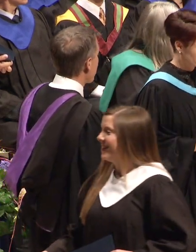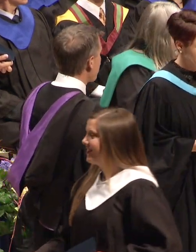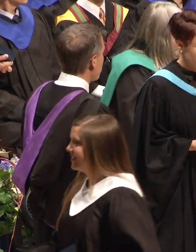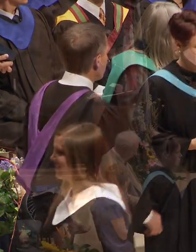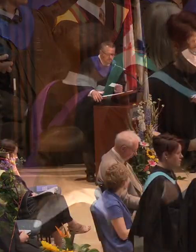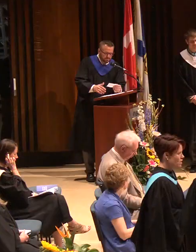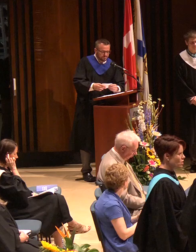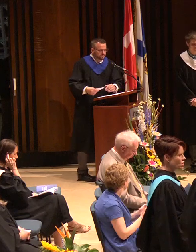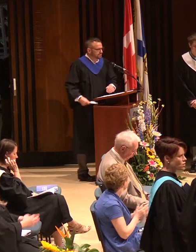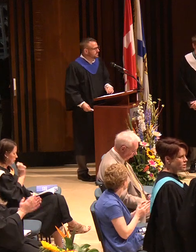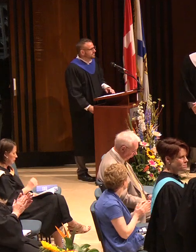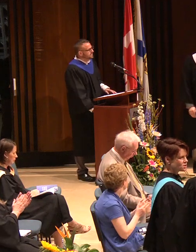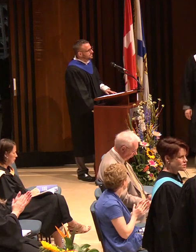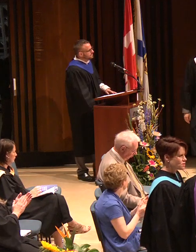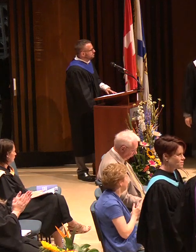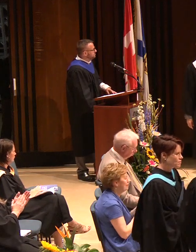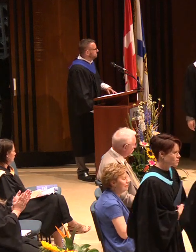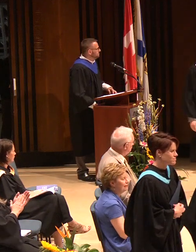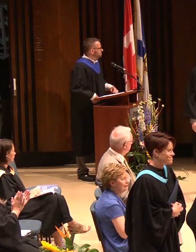Cody Hebert.